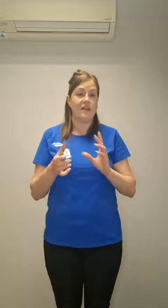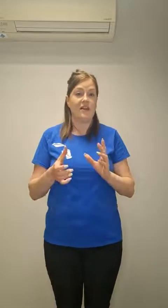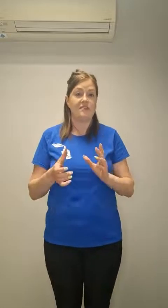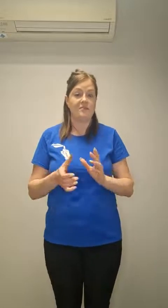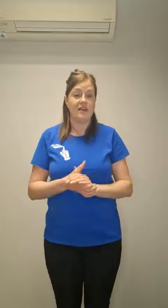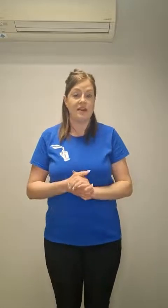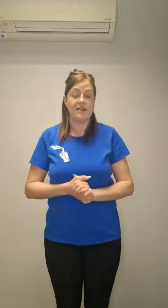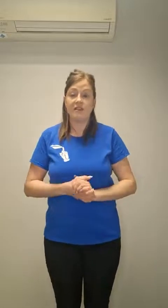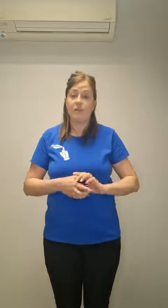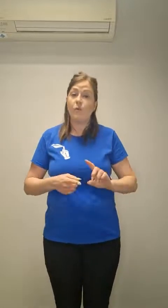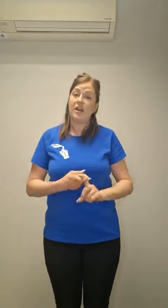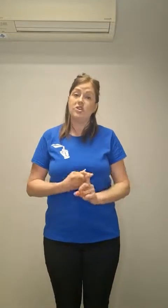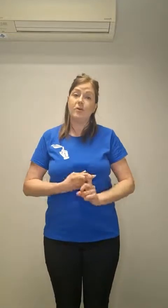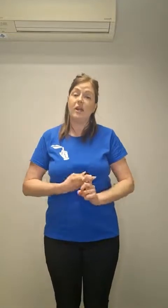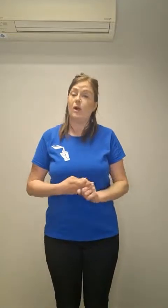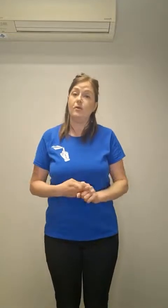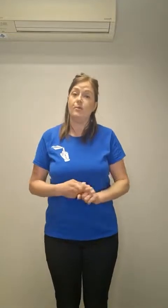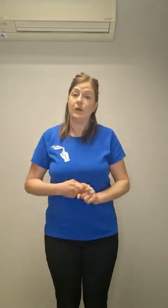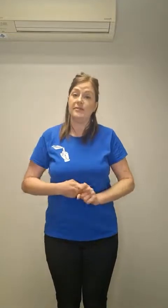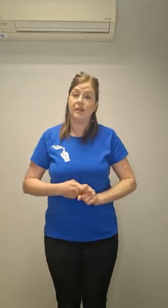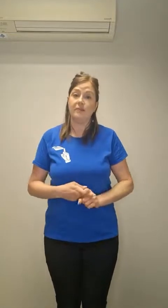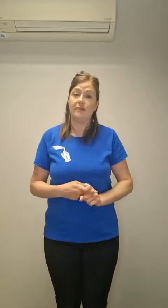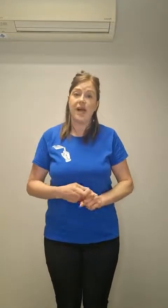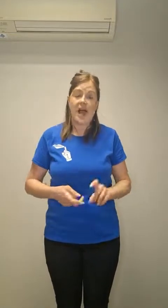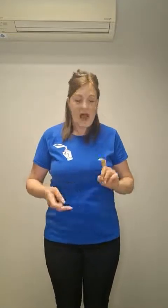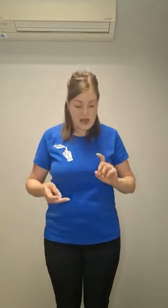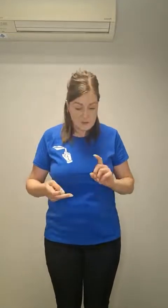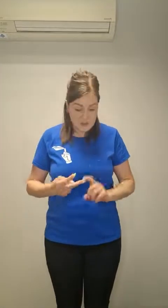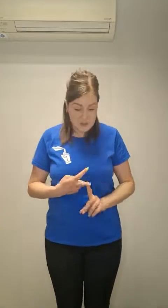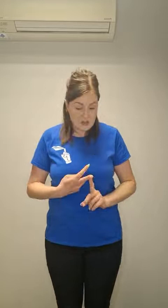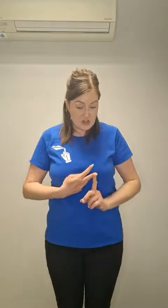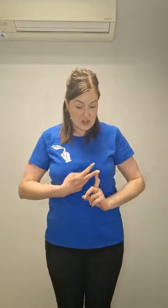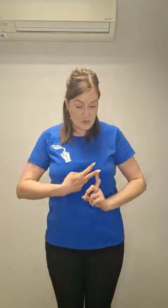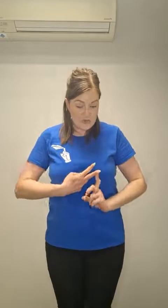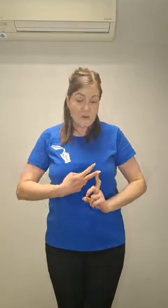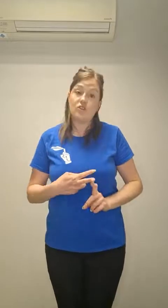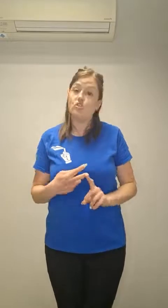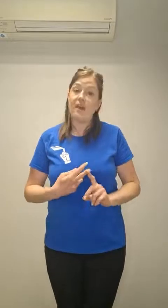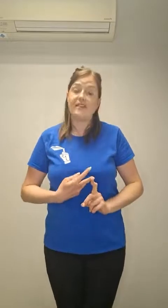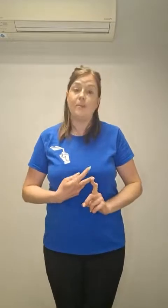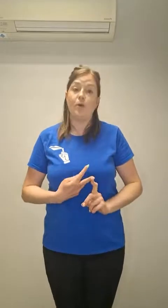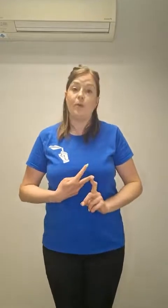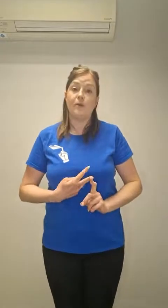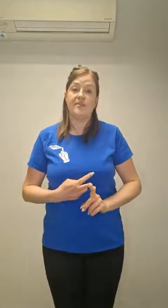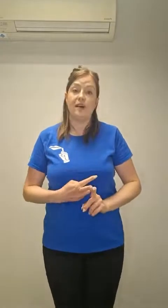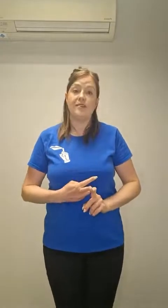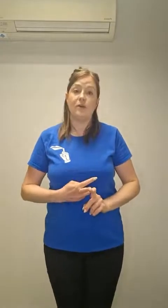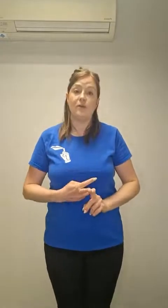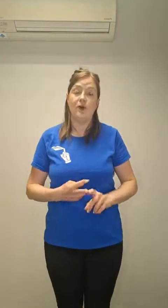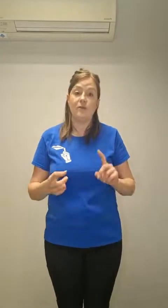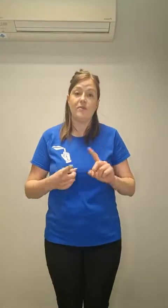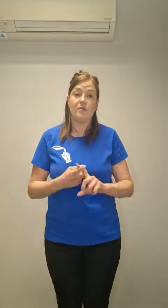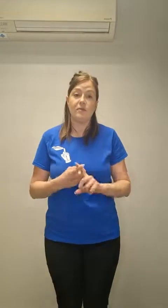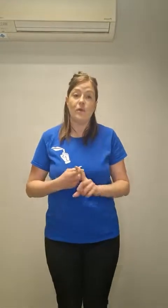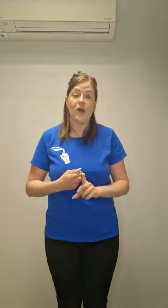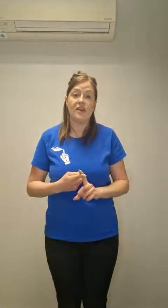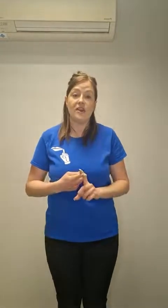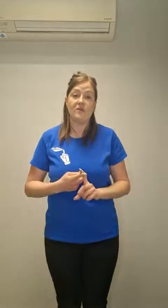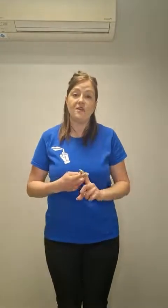learn some signs from Where Shall We Go poster and potentially also the transport poster. So not only will you know where you're going, but